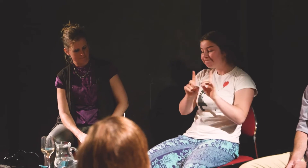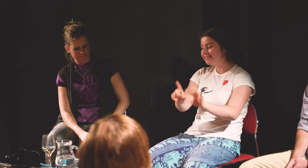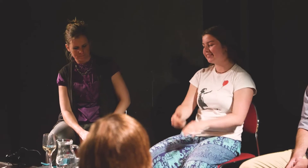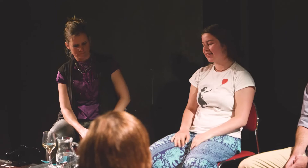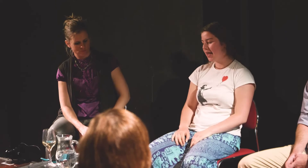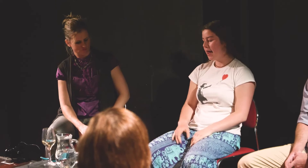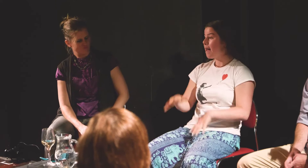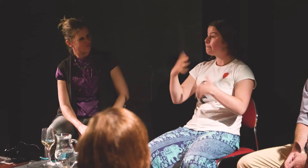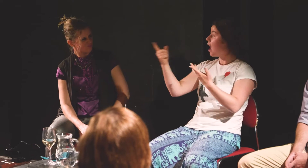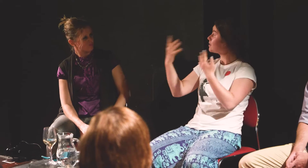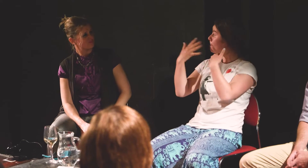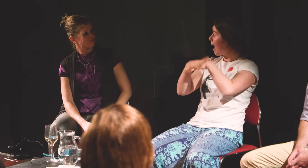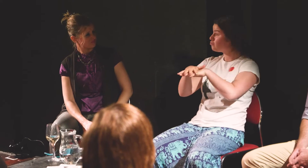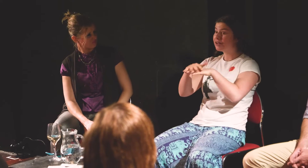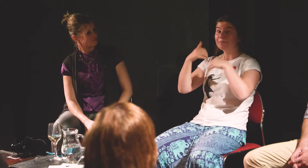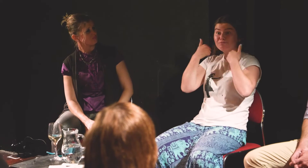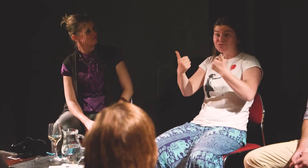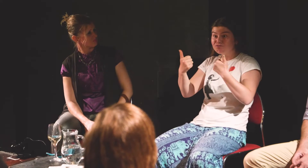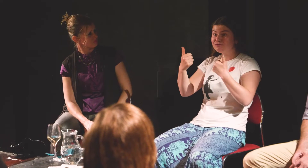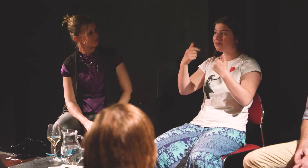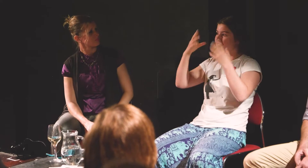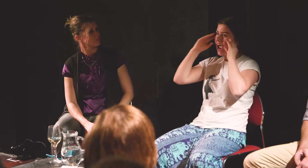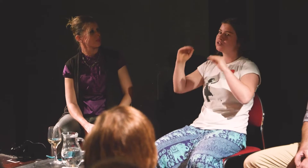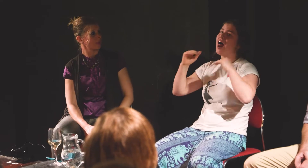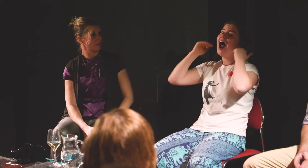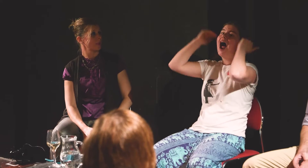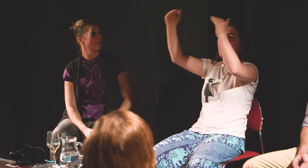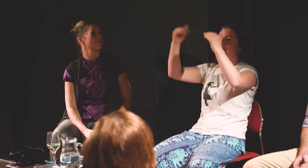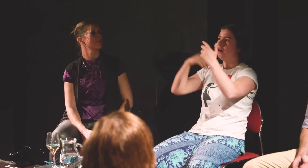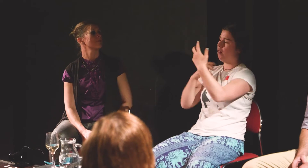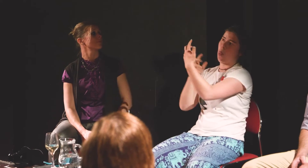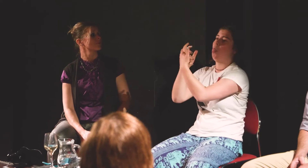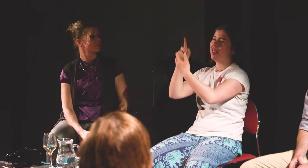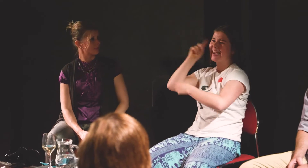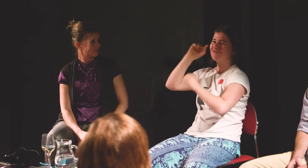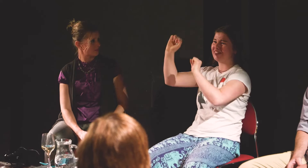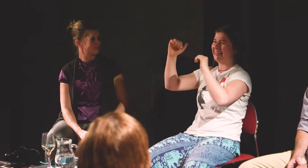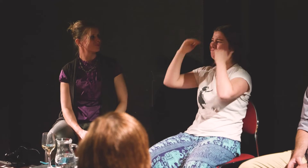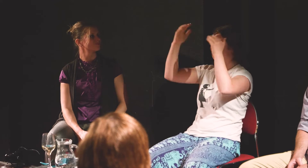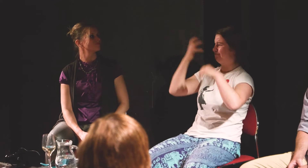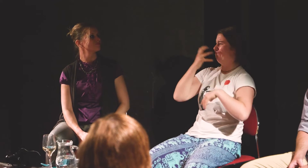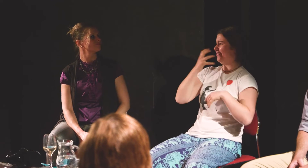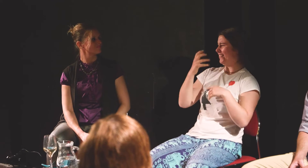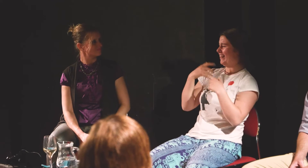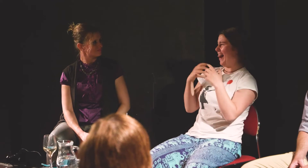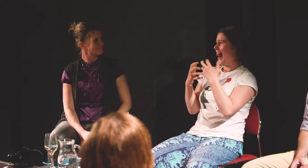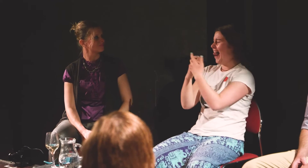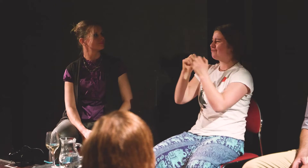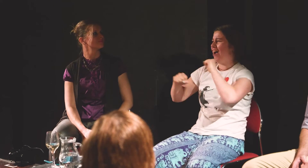of educational access there. Mainstream for me was really good. There was a really high level of education there, and I was with